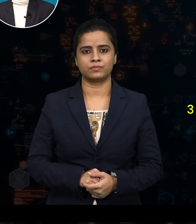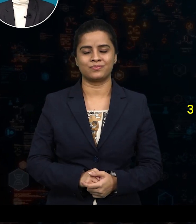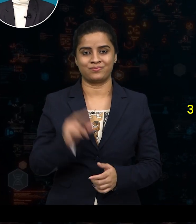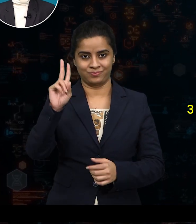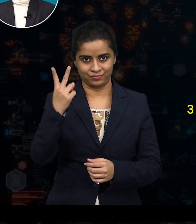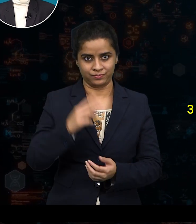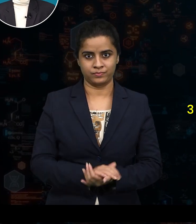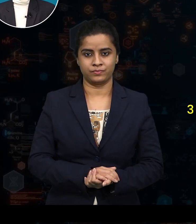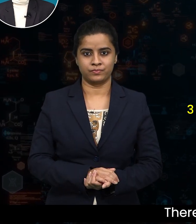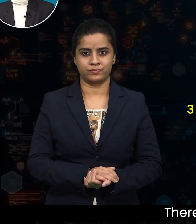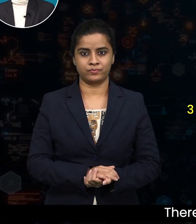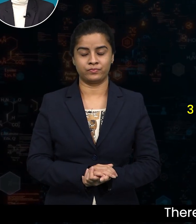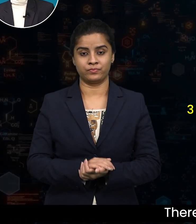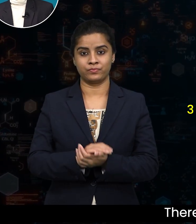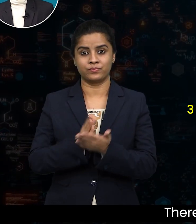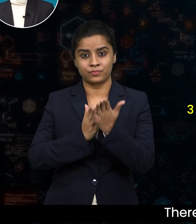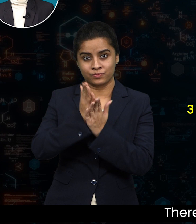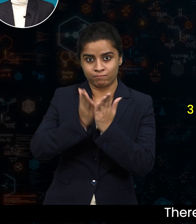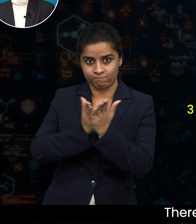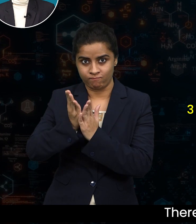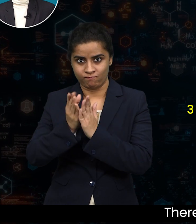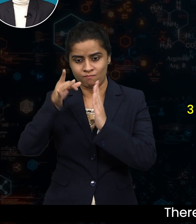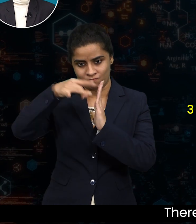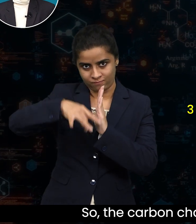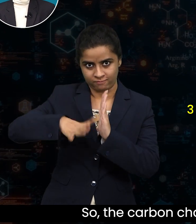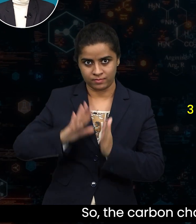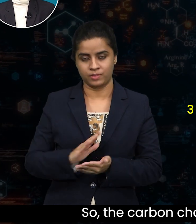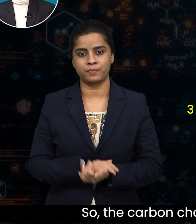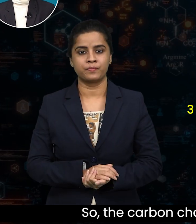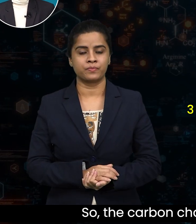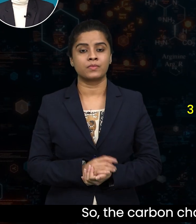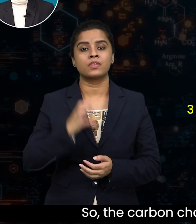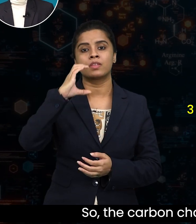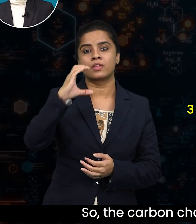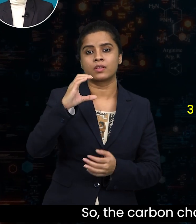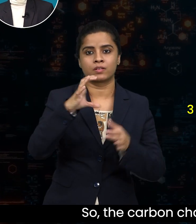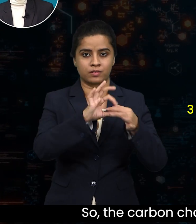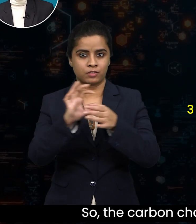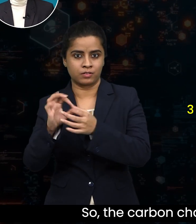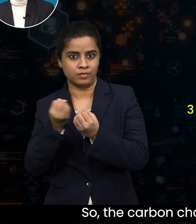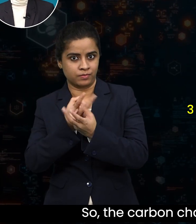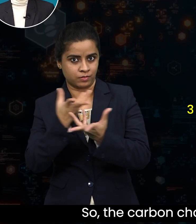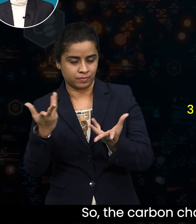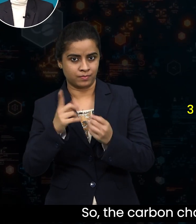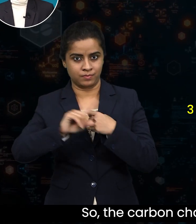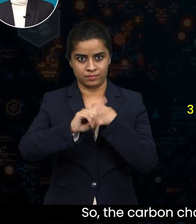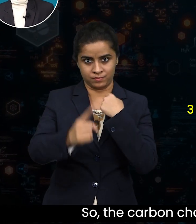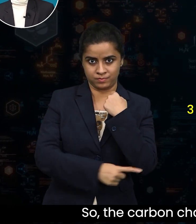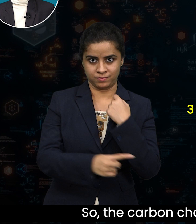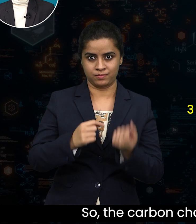Step 2. There is a substituent. So, the carbon chain is numbered from the